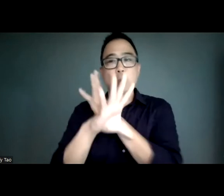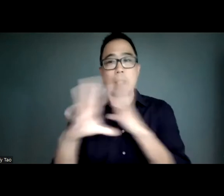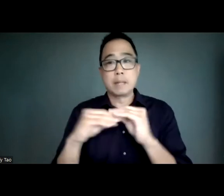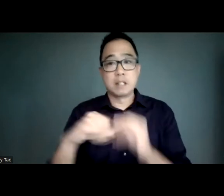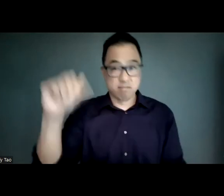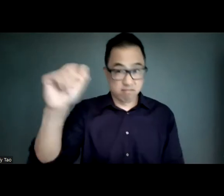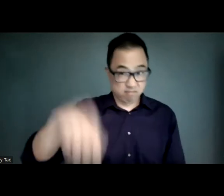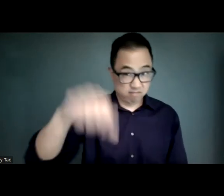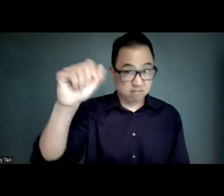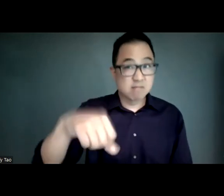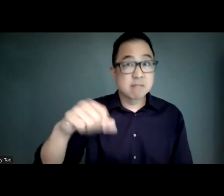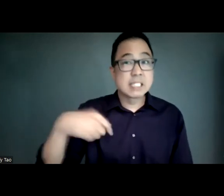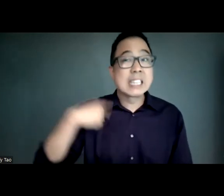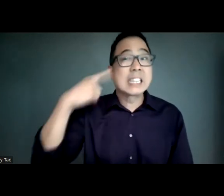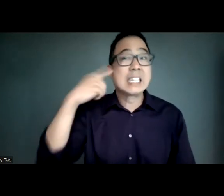Remote meetings,